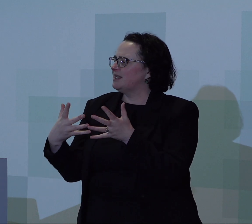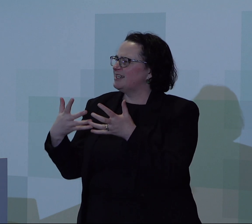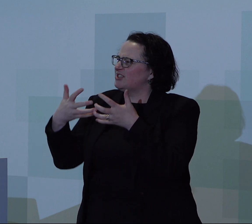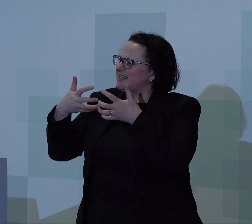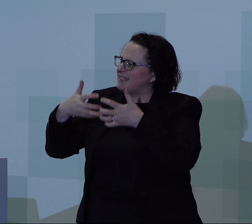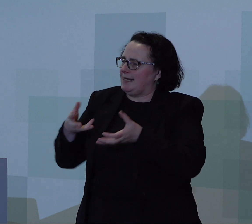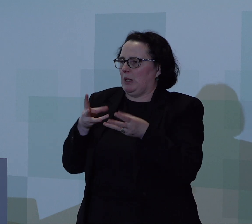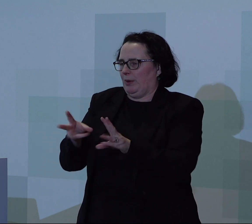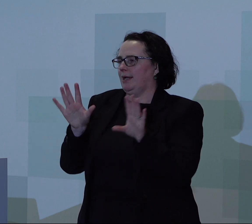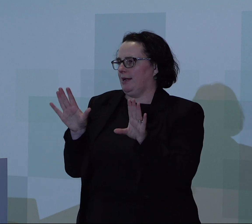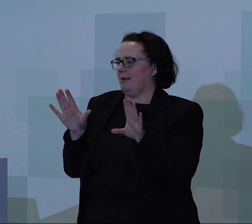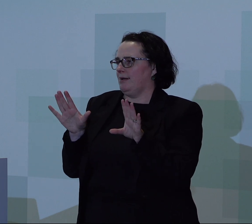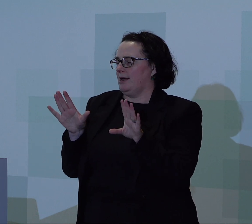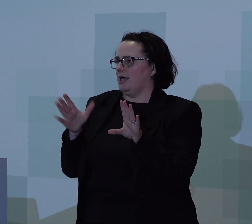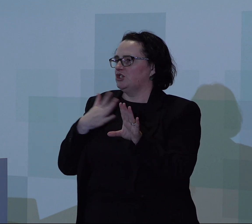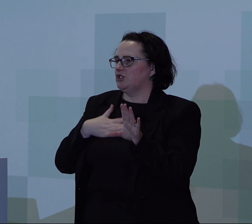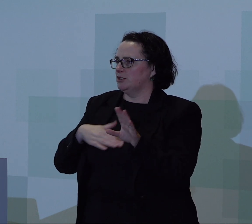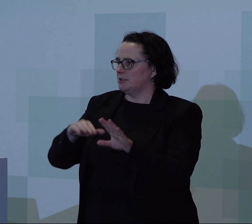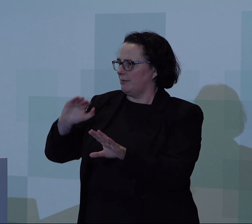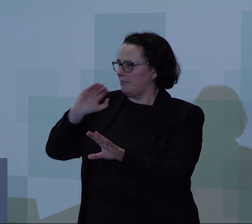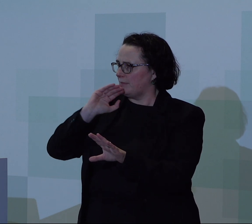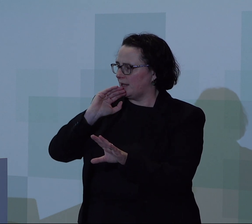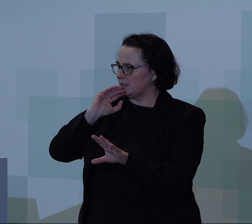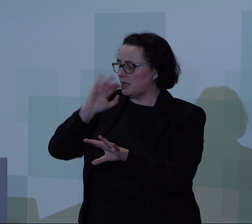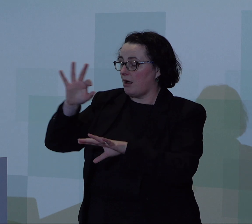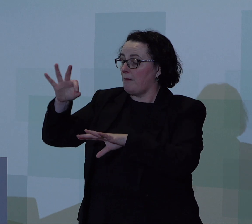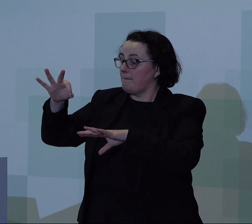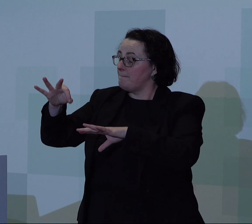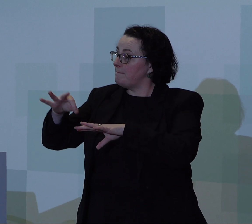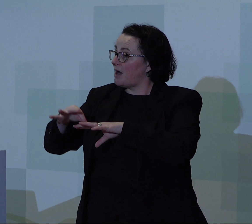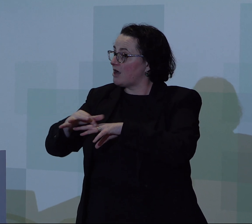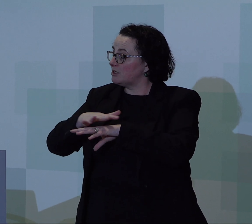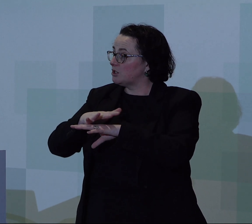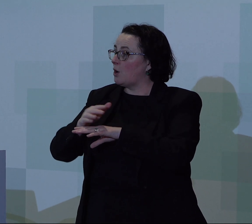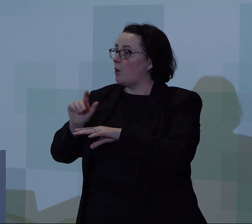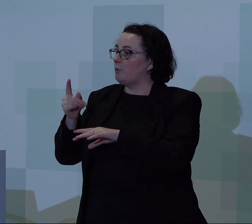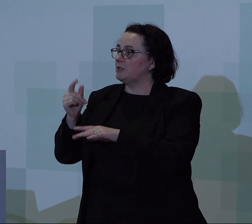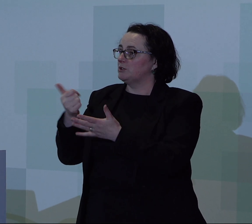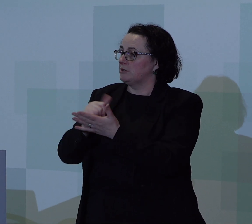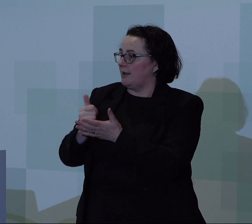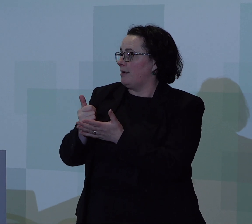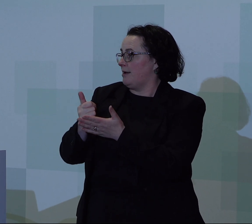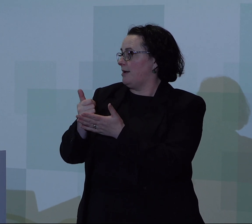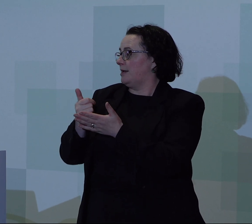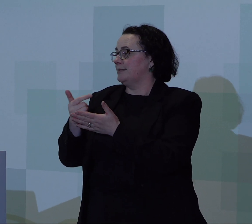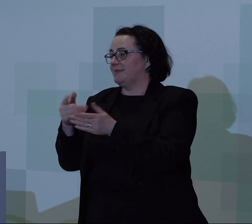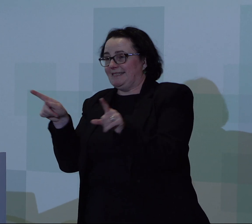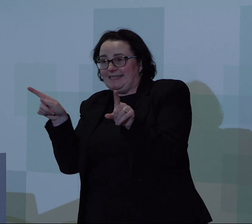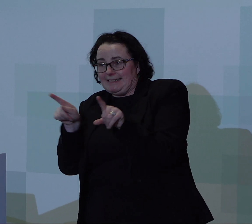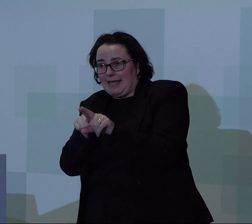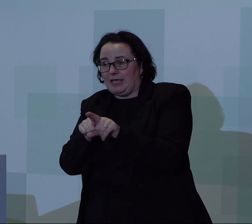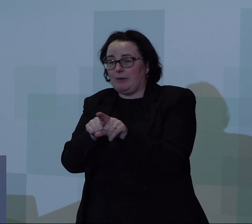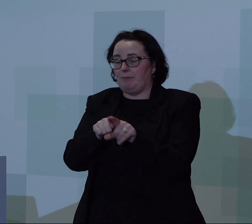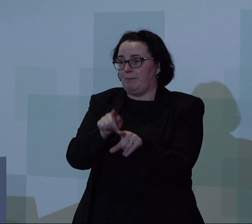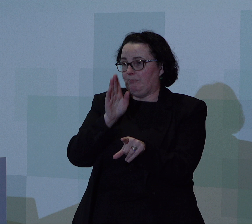mean, it just meant that marriage was open to homosexuals on the same basis as